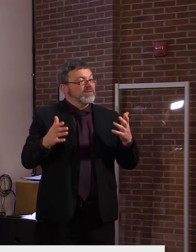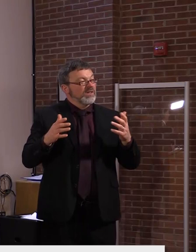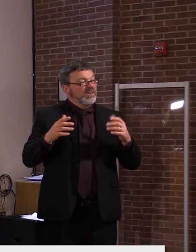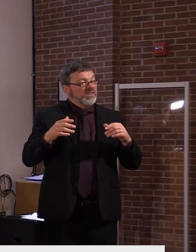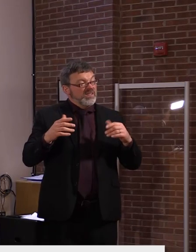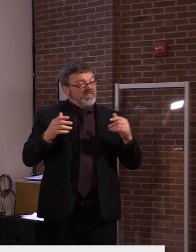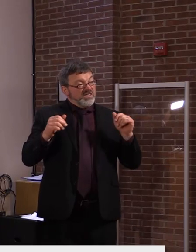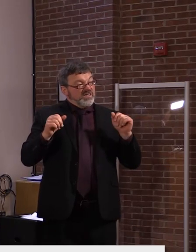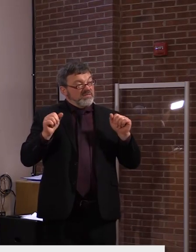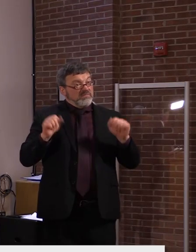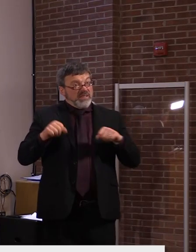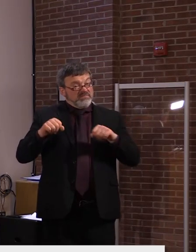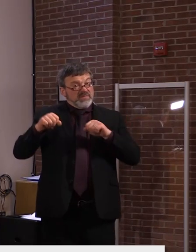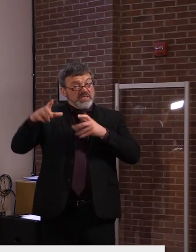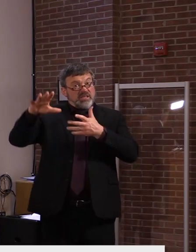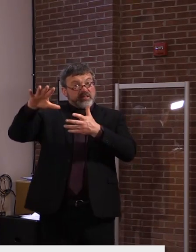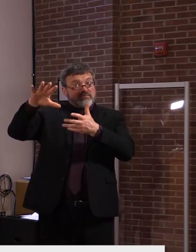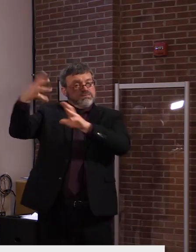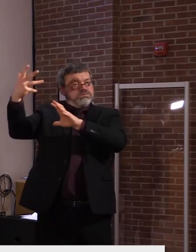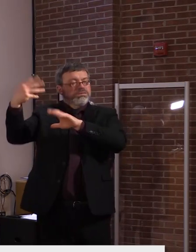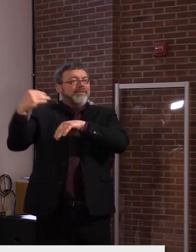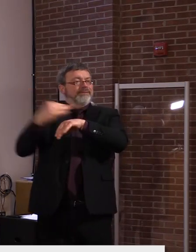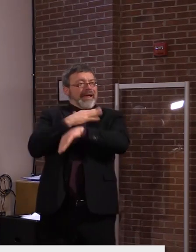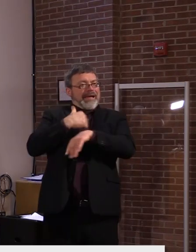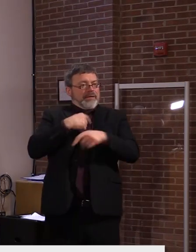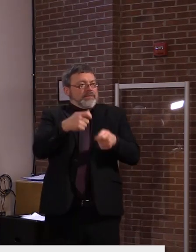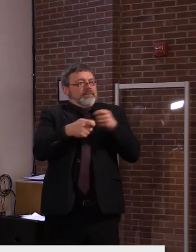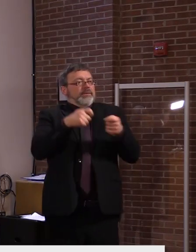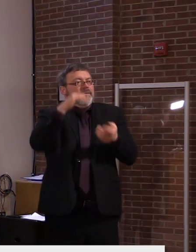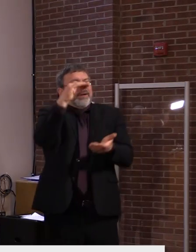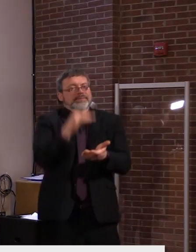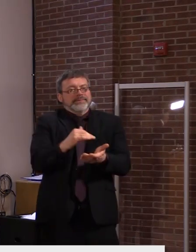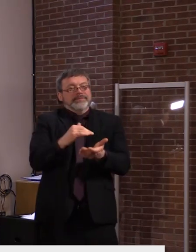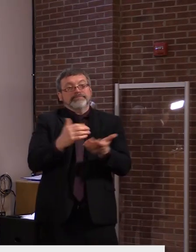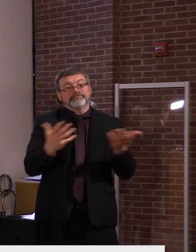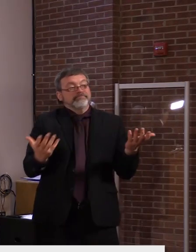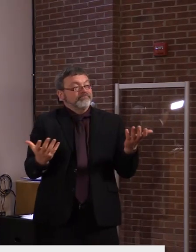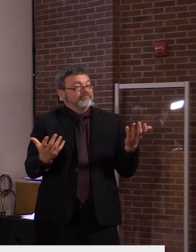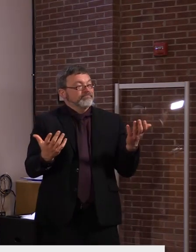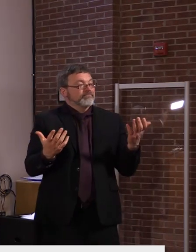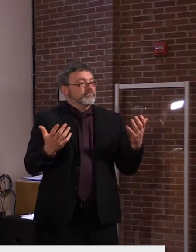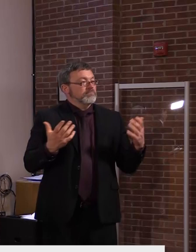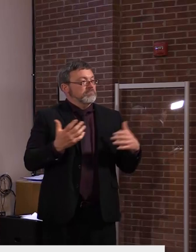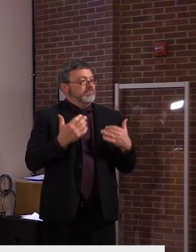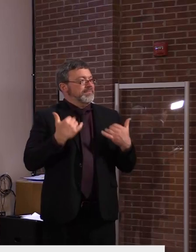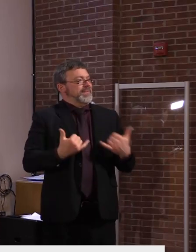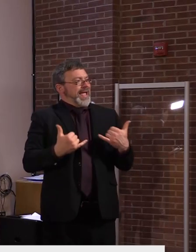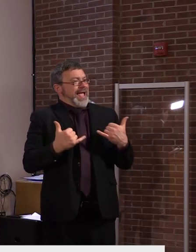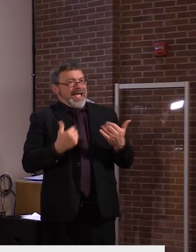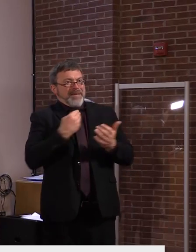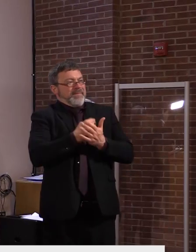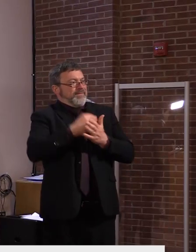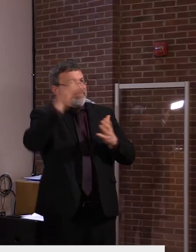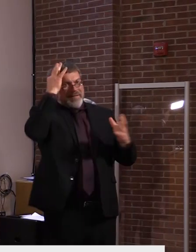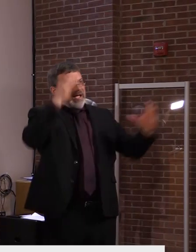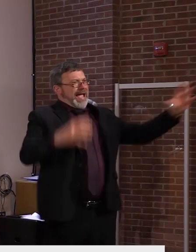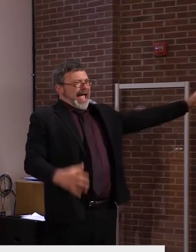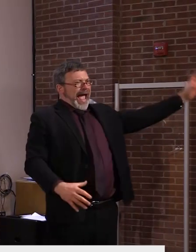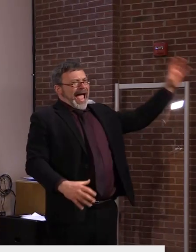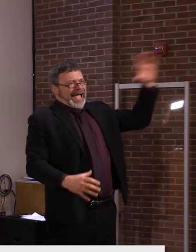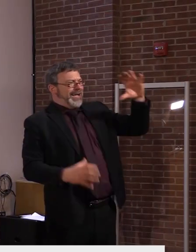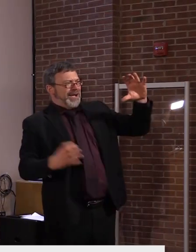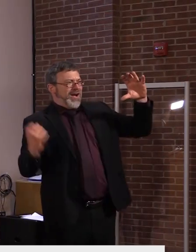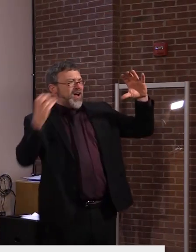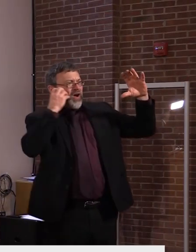the things we need to do. We're in a position right now with receiving so much federal money. That we need to act